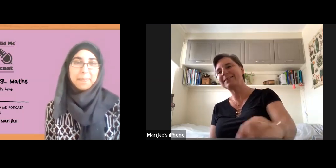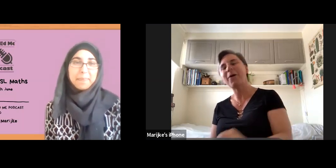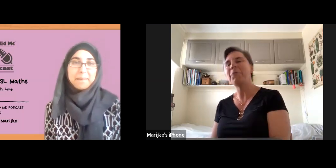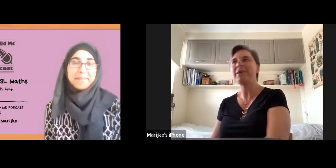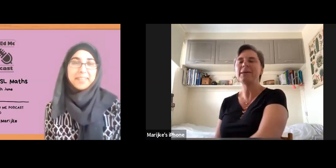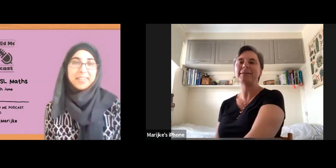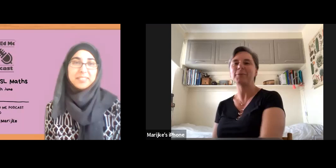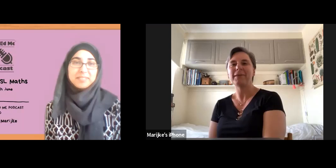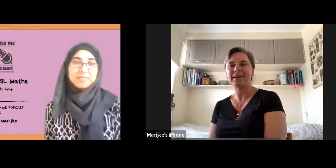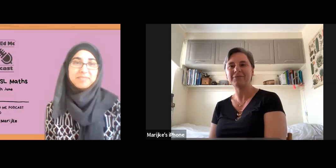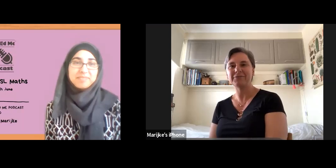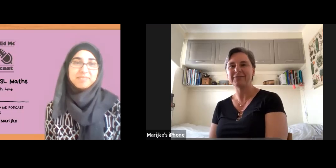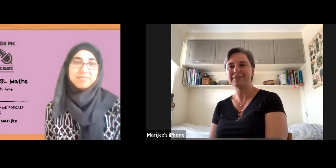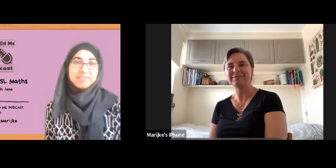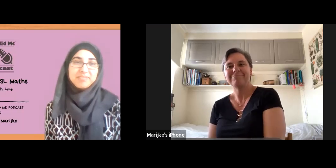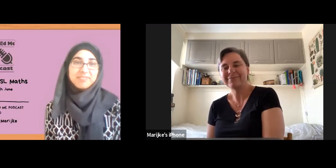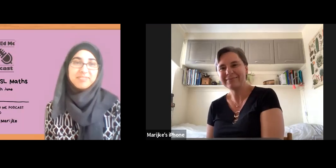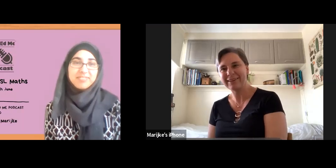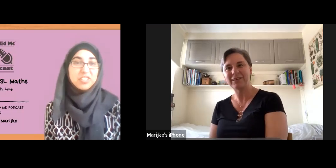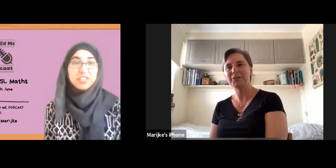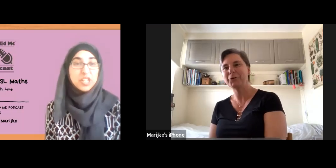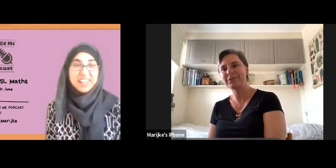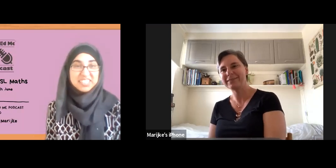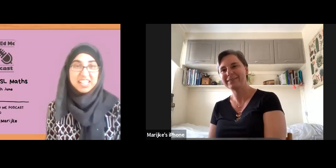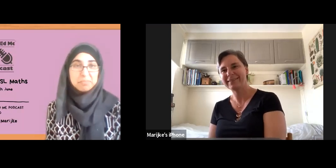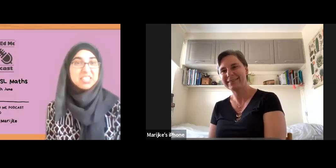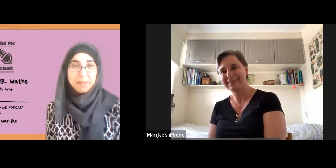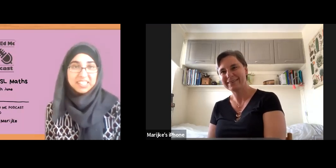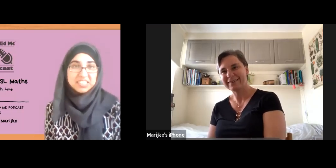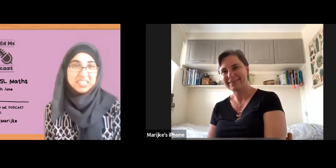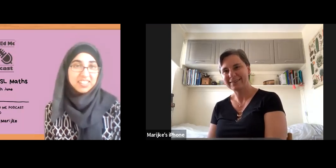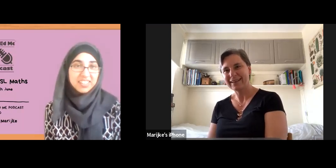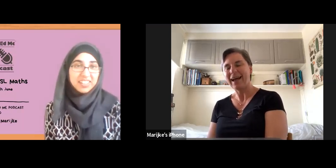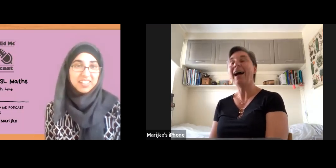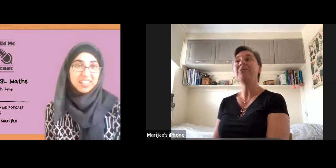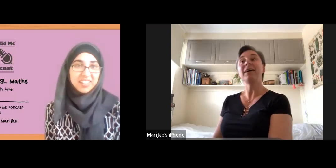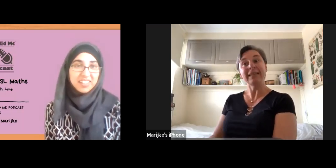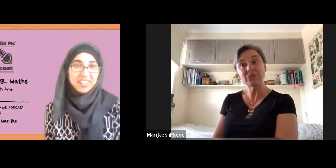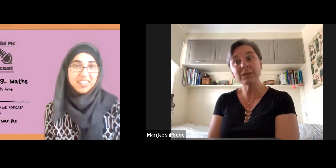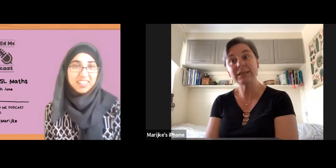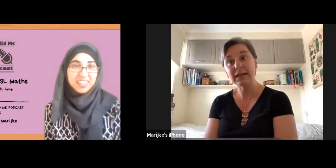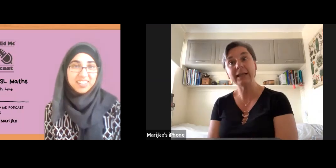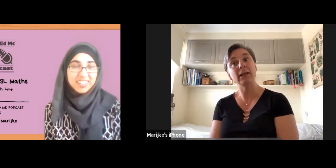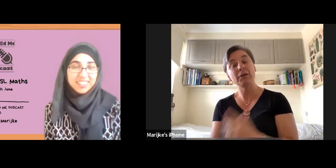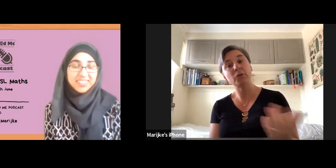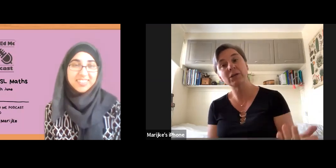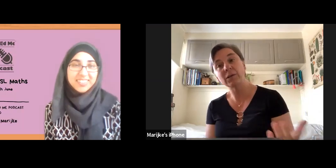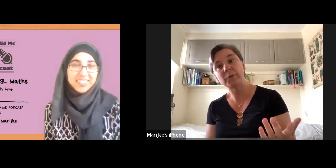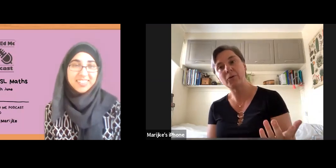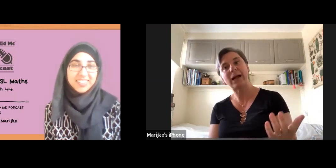not really been something I've You're not fascinated by space? I find it interesting and I love watching all the programs,